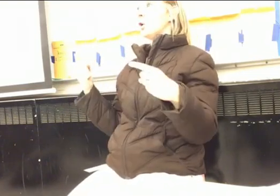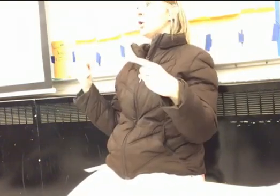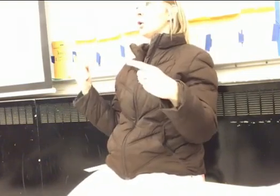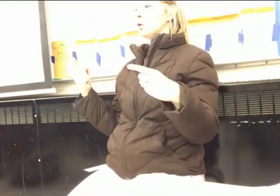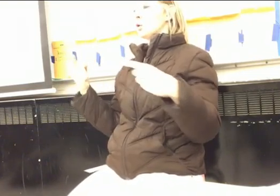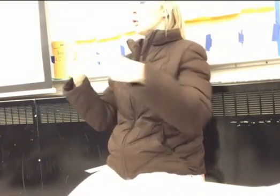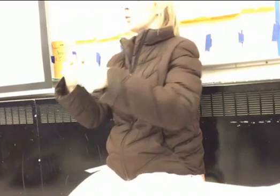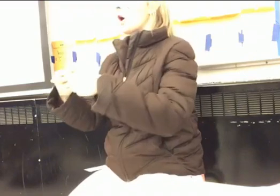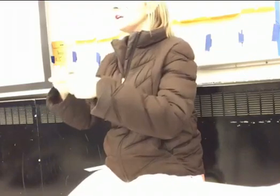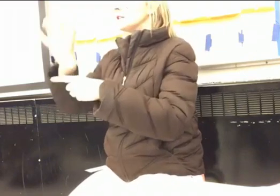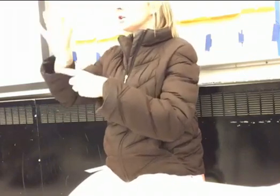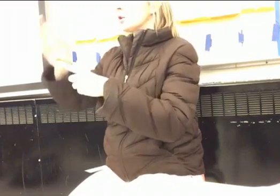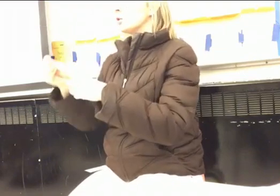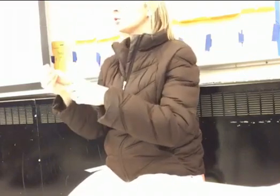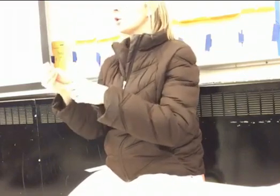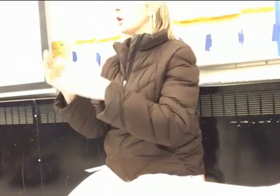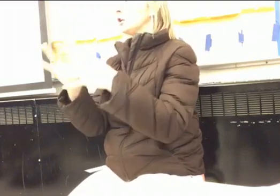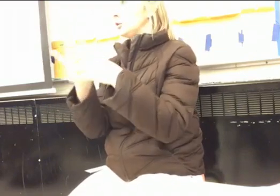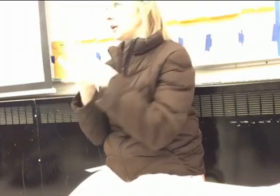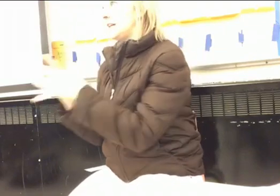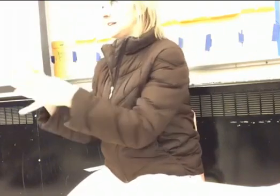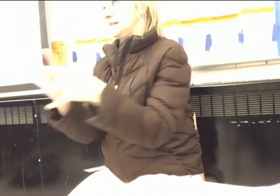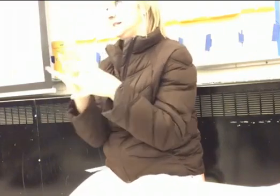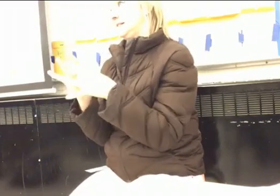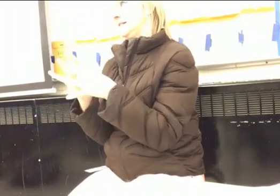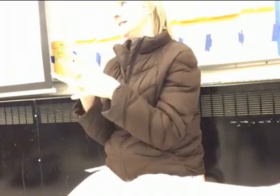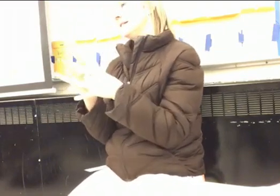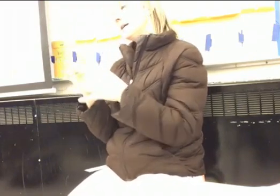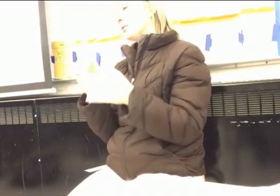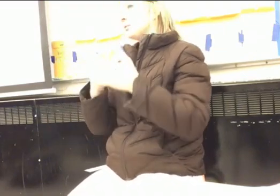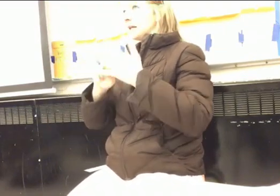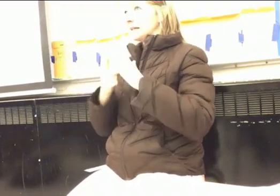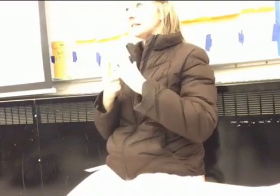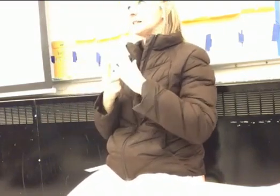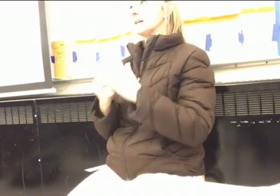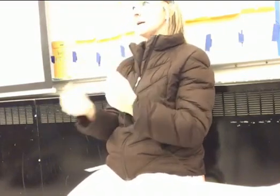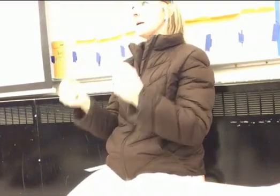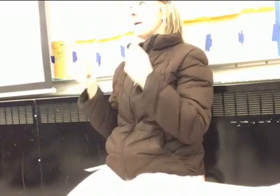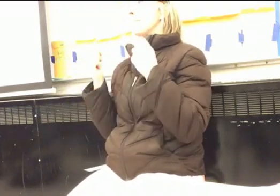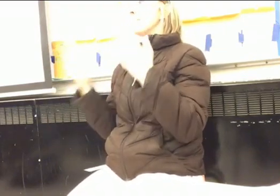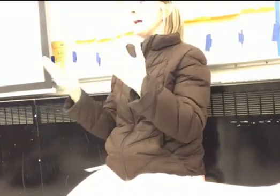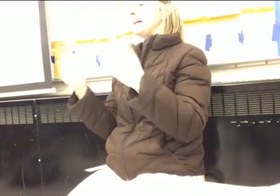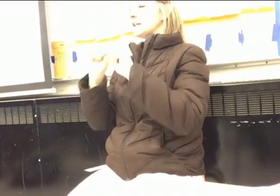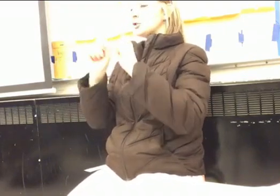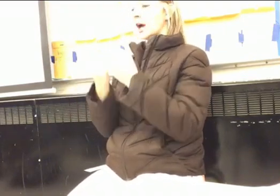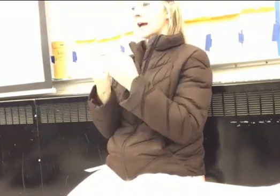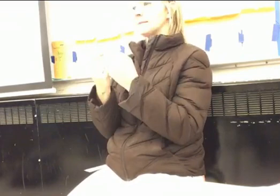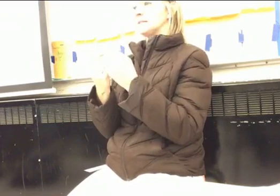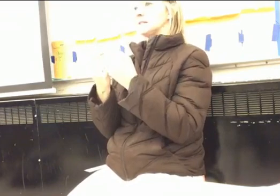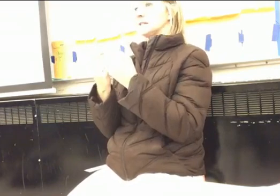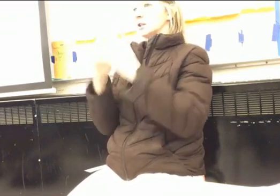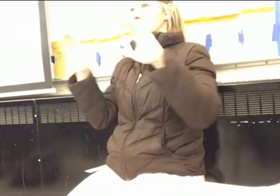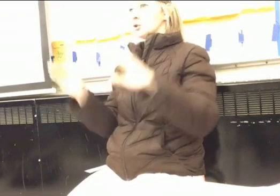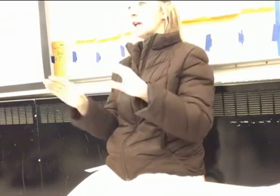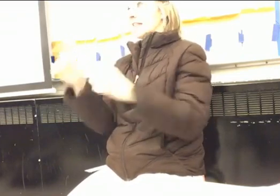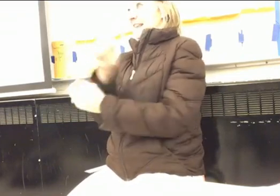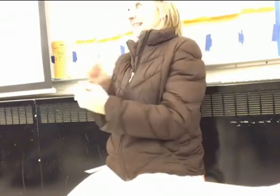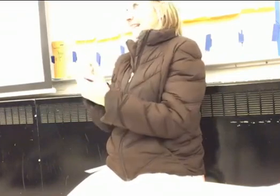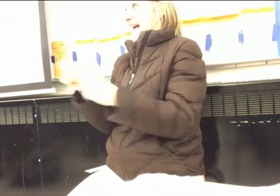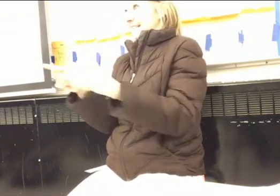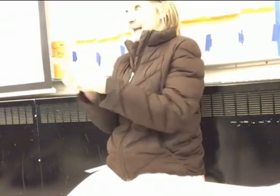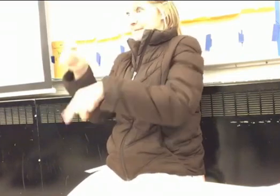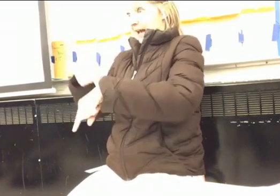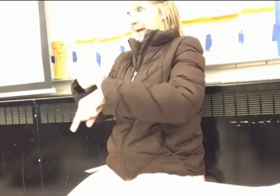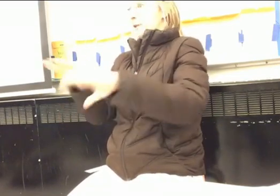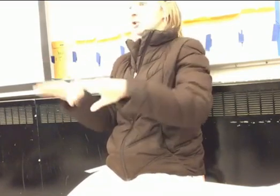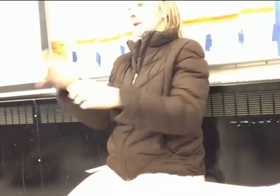cross-cultural unity. Basically, multiple Native American tribes at the same time doing the same exact dance.